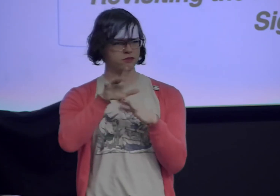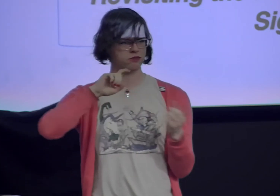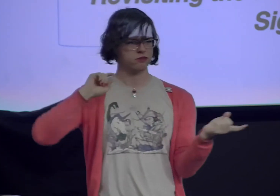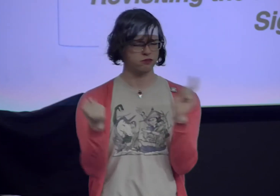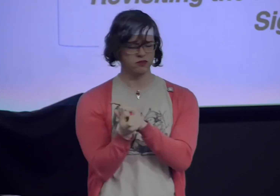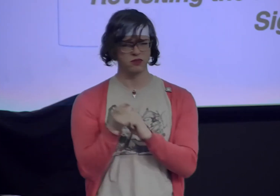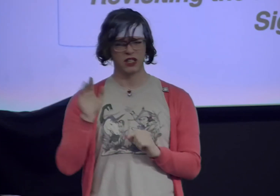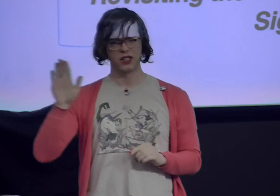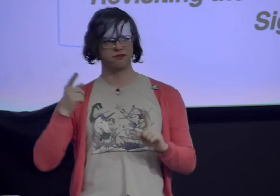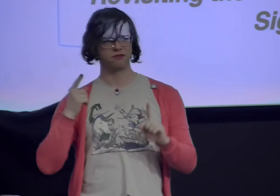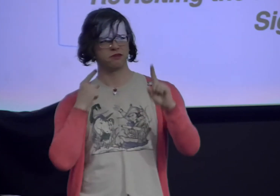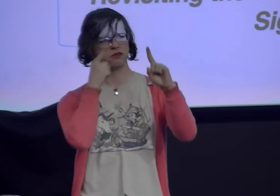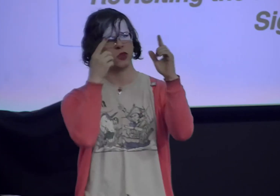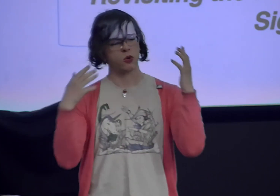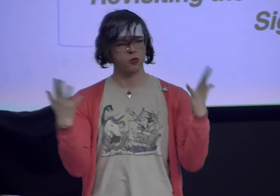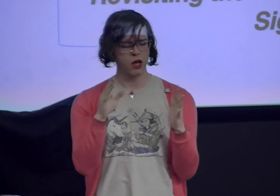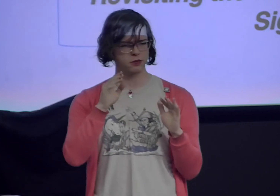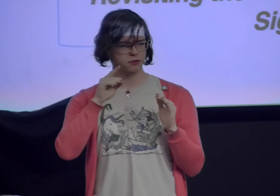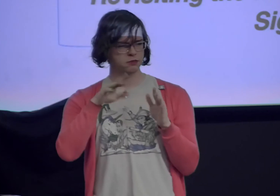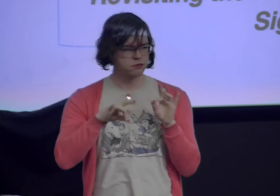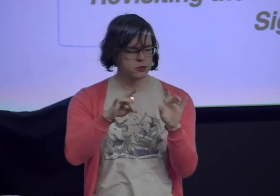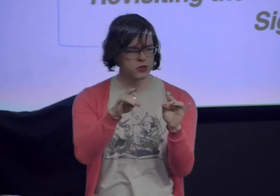cognition, technology, and ideas.